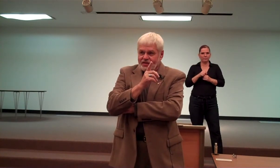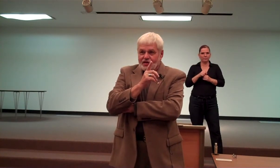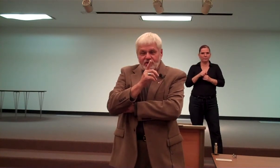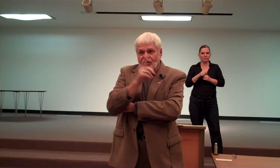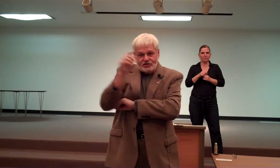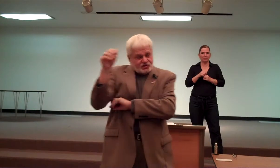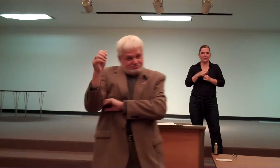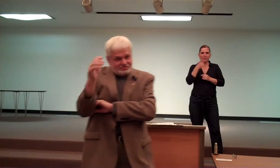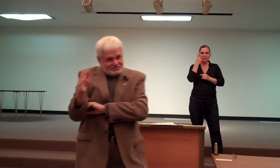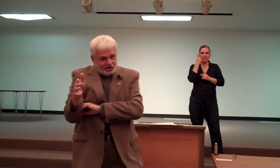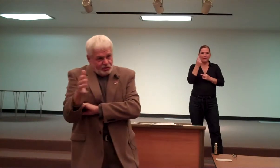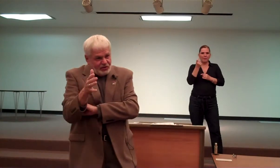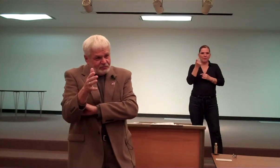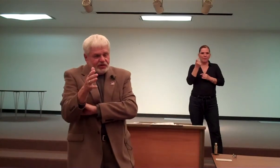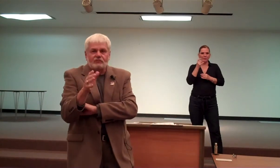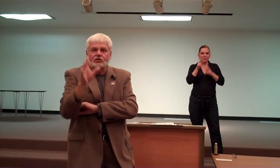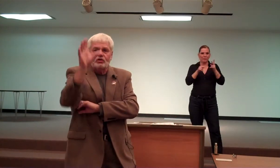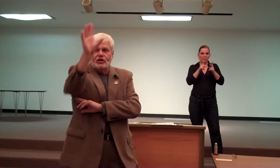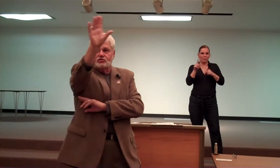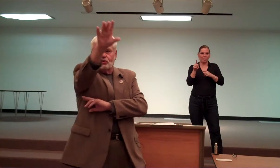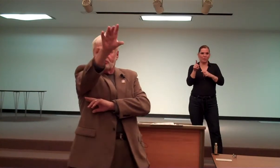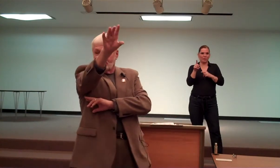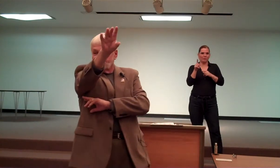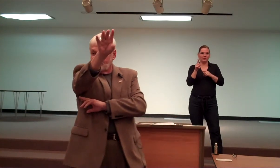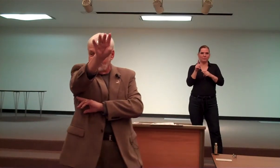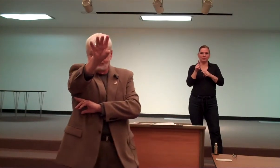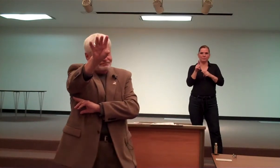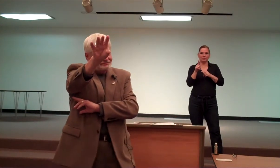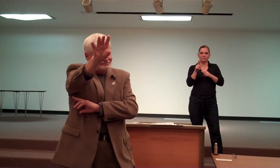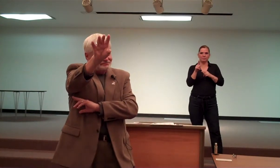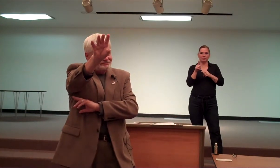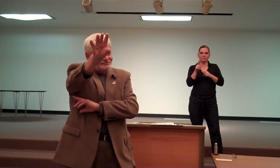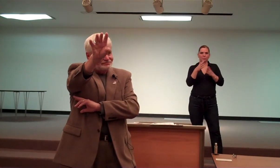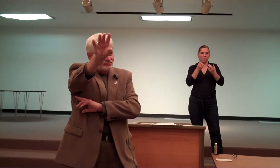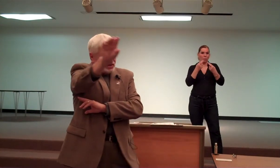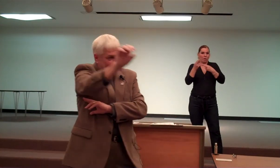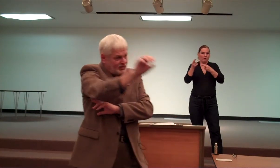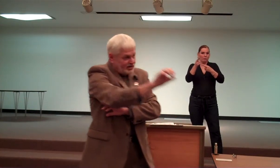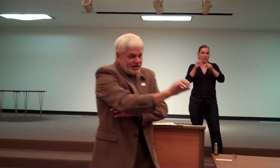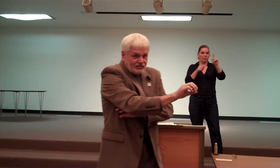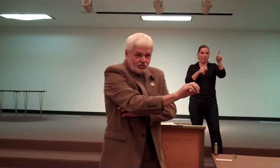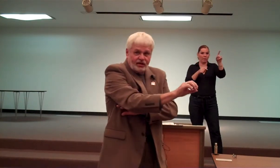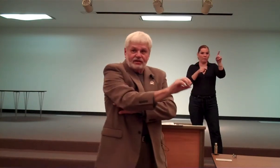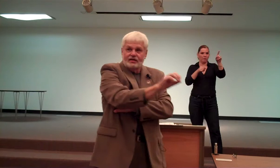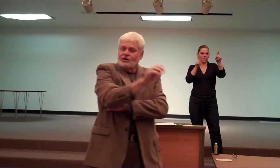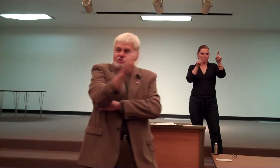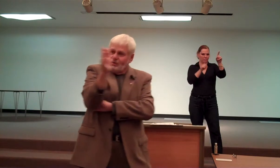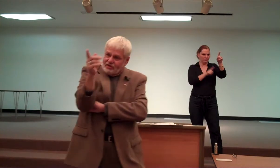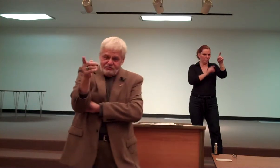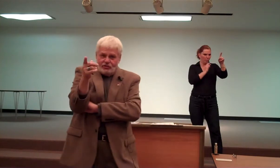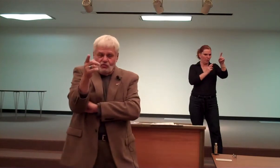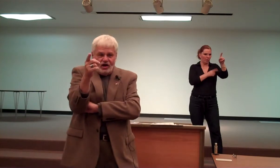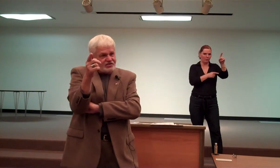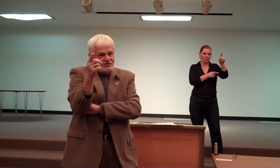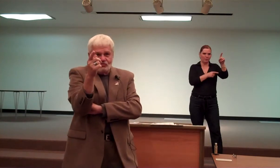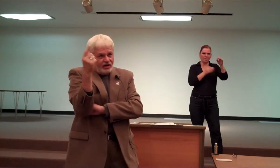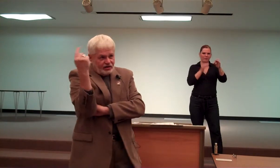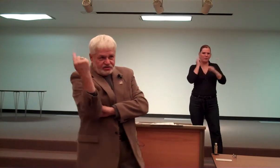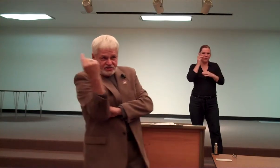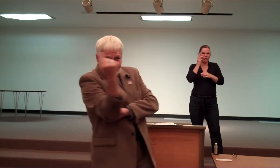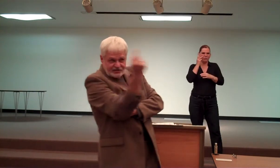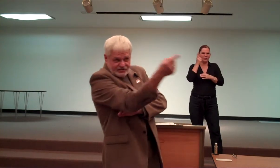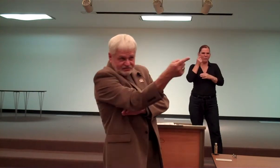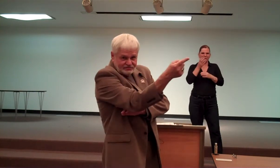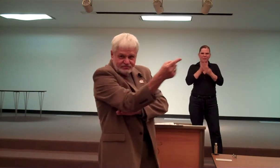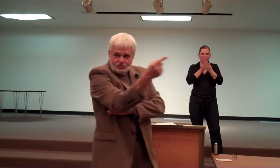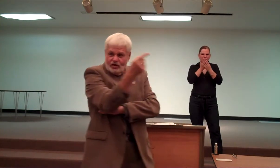Okay? Because there were people there, and we went the road to come to there. And then we come down to Wheeling. Remember, if you're in Washington, why not